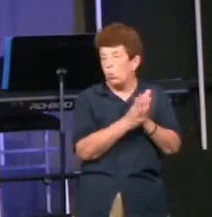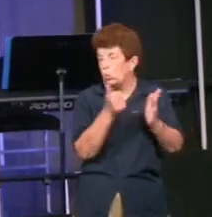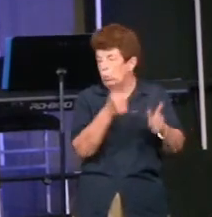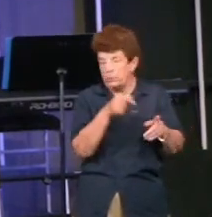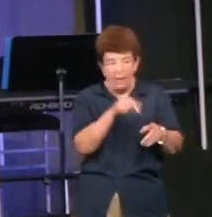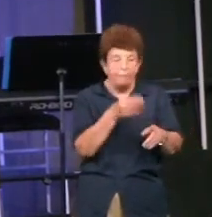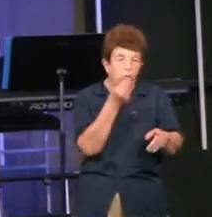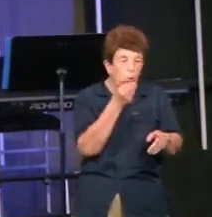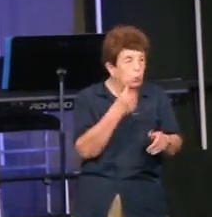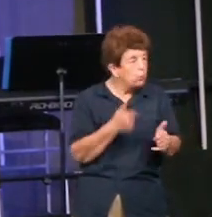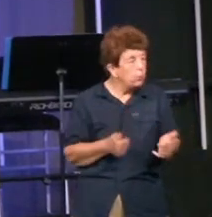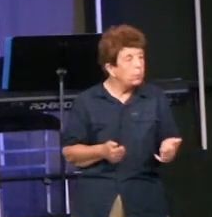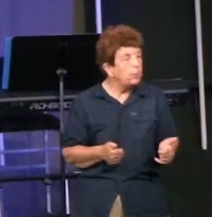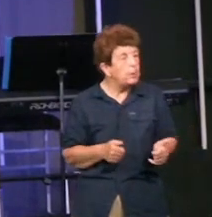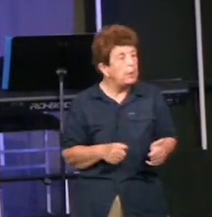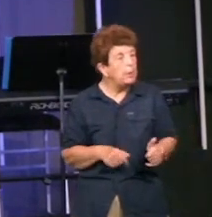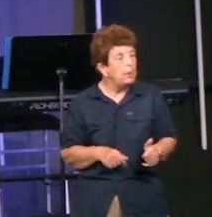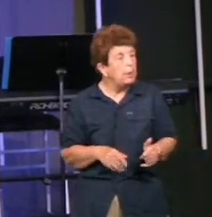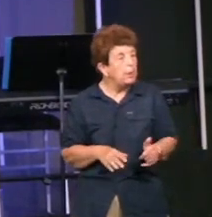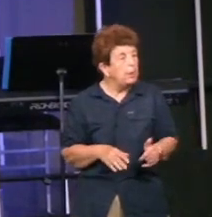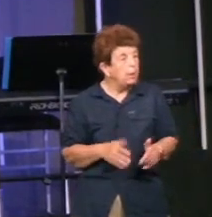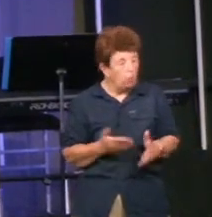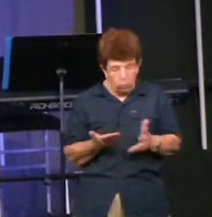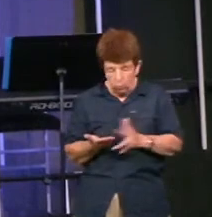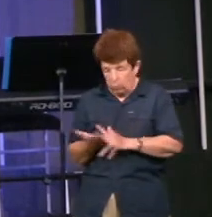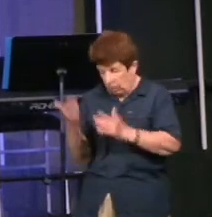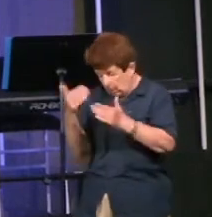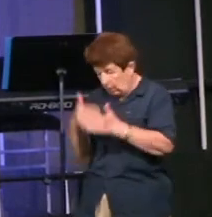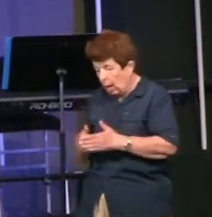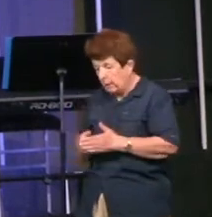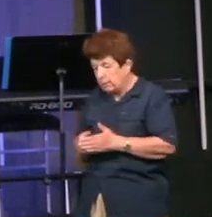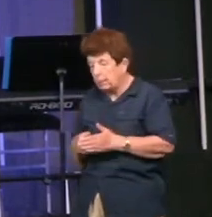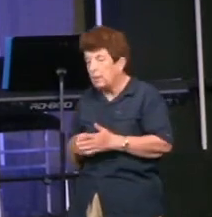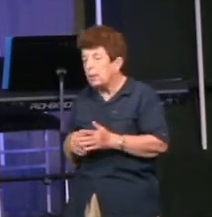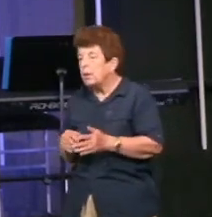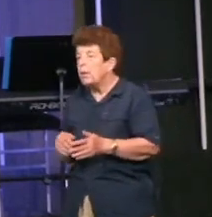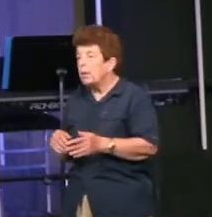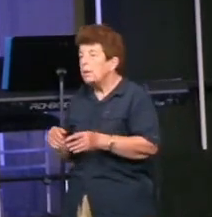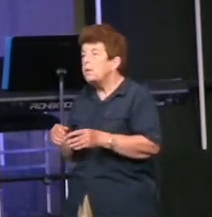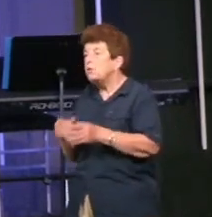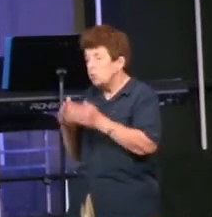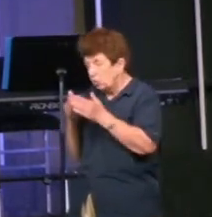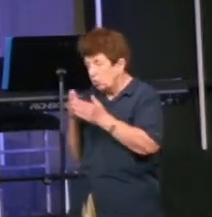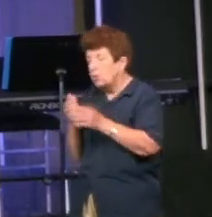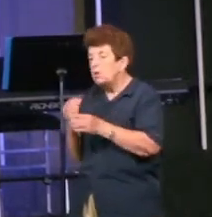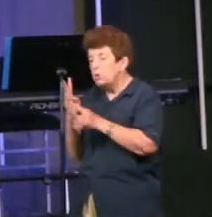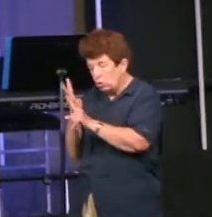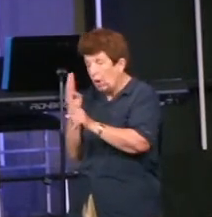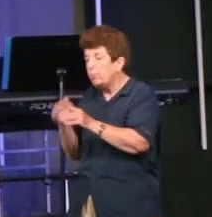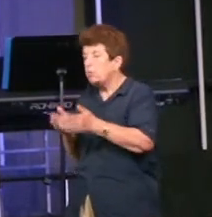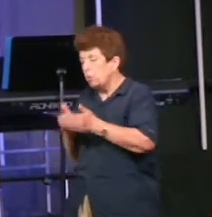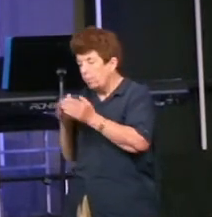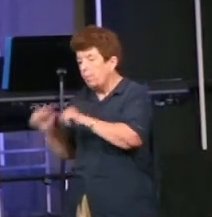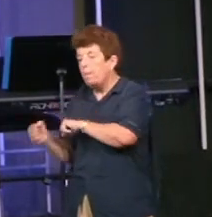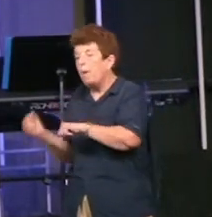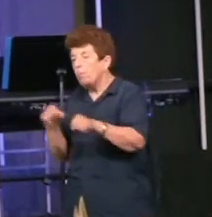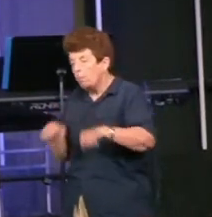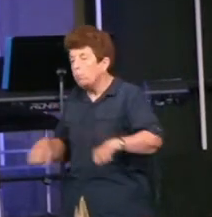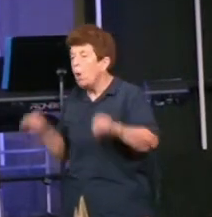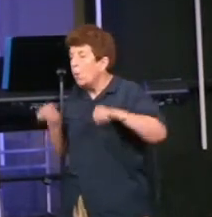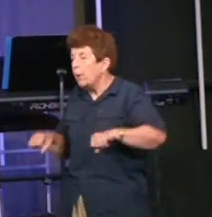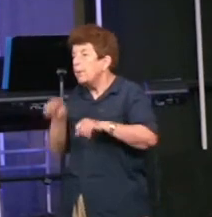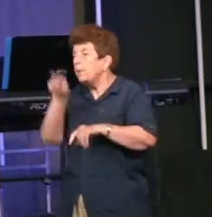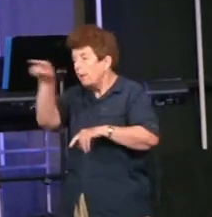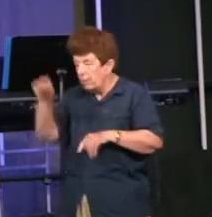that? And we're told that during the night, Jesus walked on water. He met up with his disciples and he was over the sea as well.